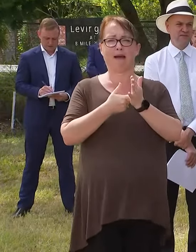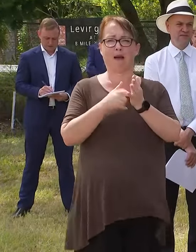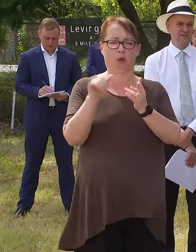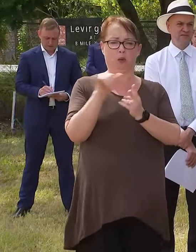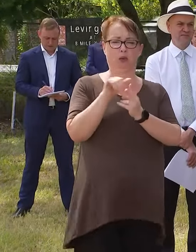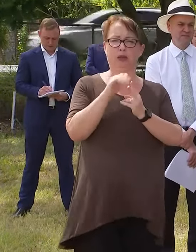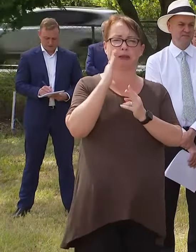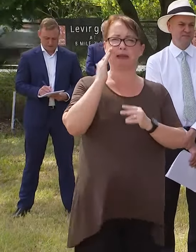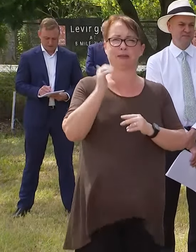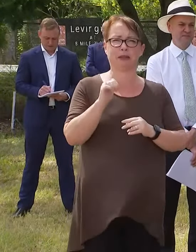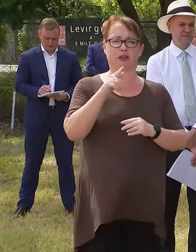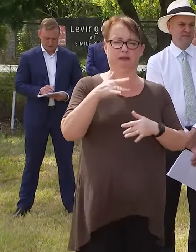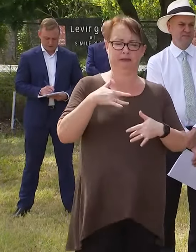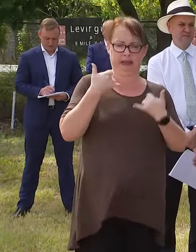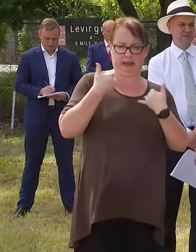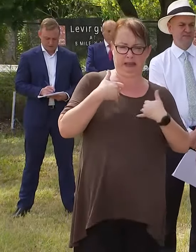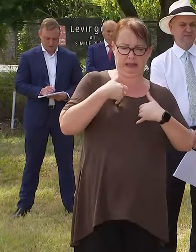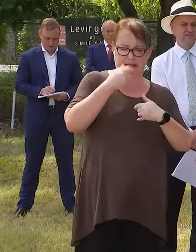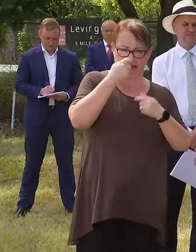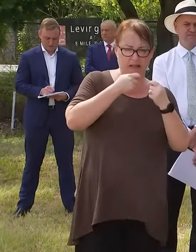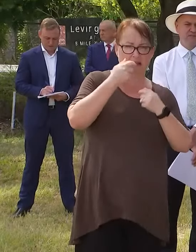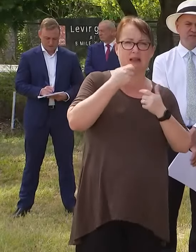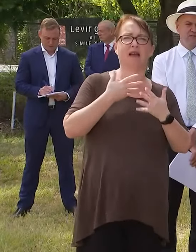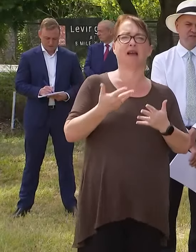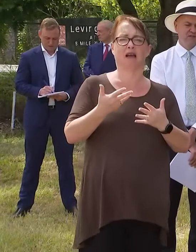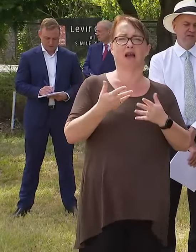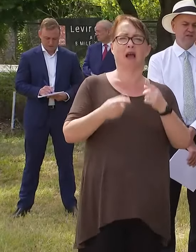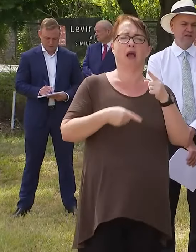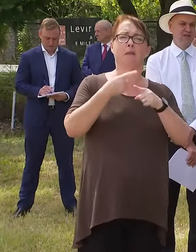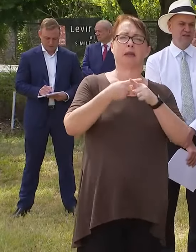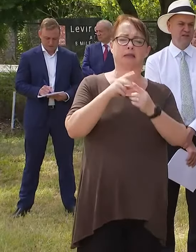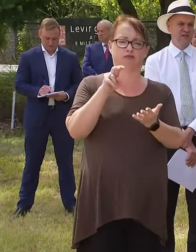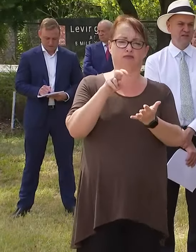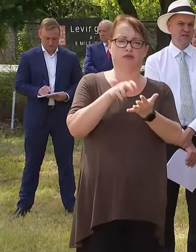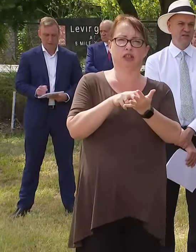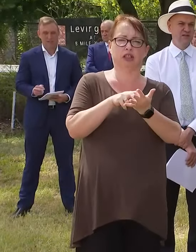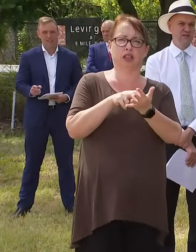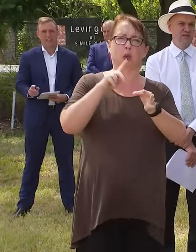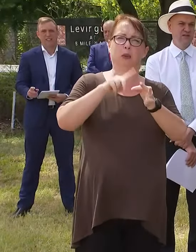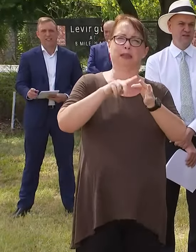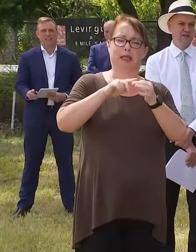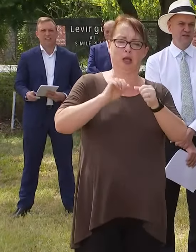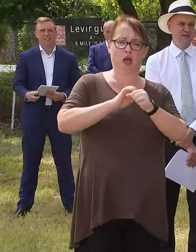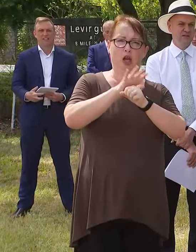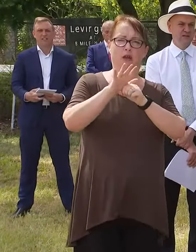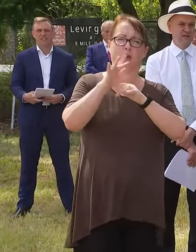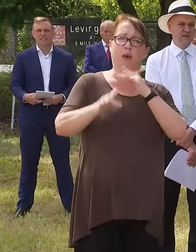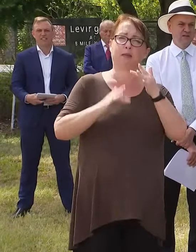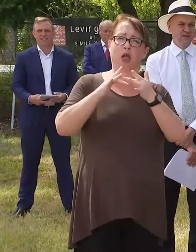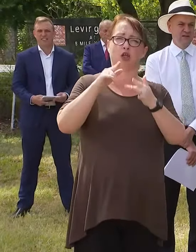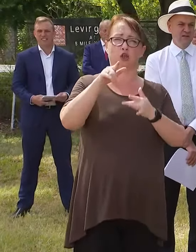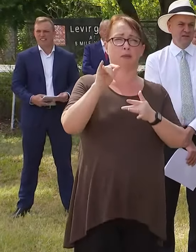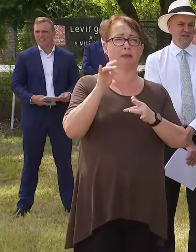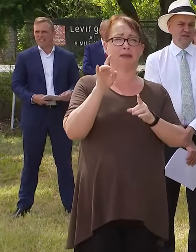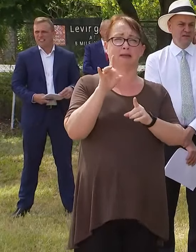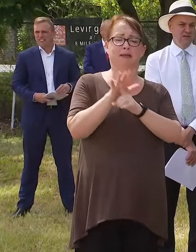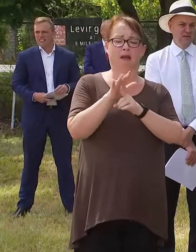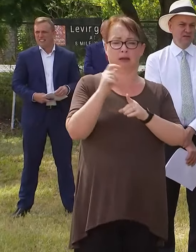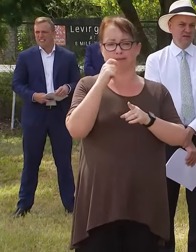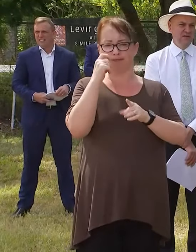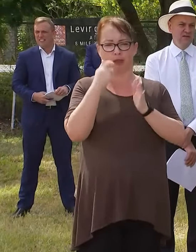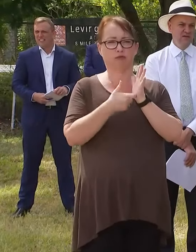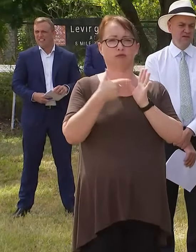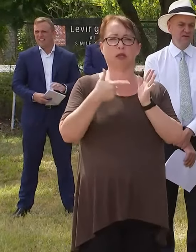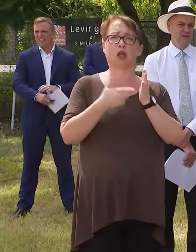do have symptoms. Also, of course, registering on the Queensland COVID website if you do get a positive rapid antigen test